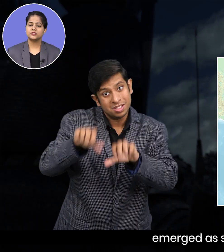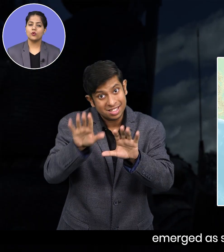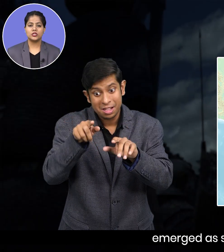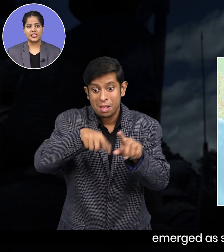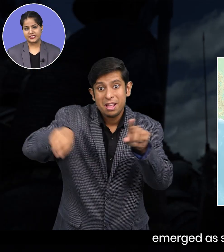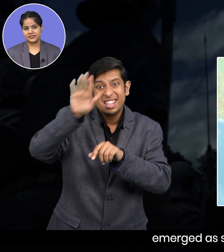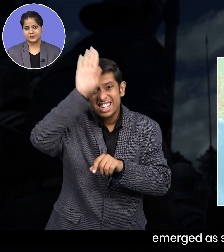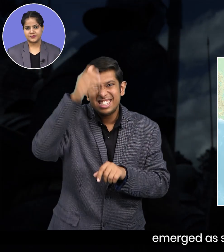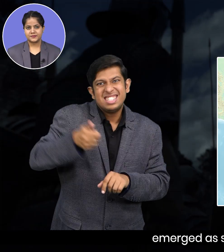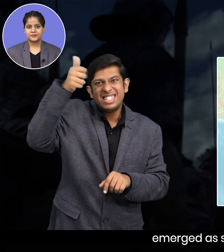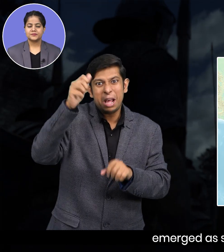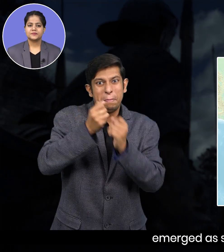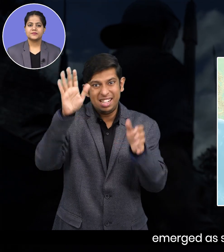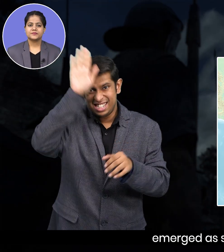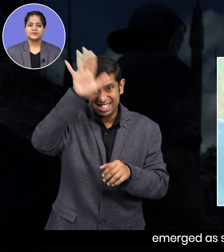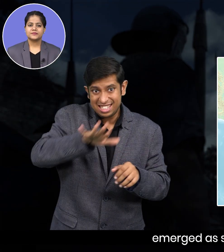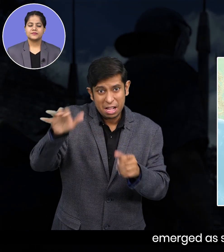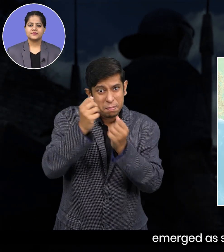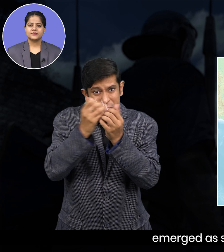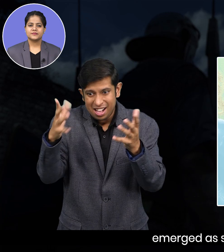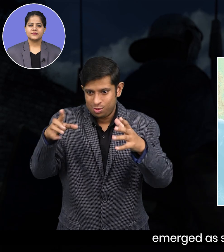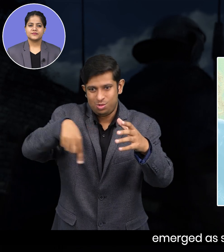emerged as small kings.